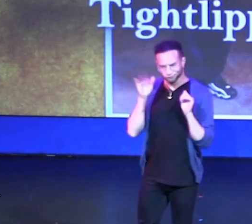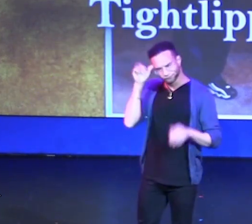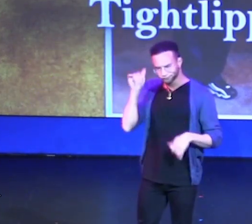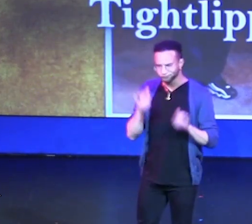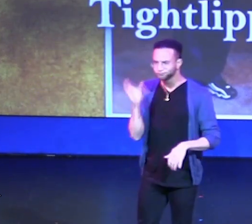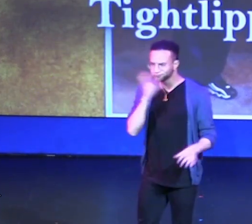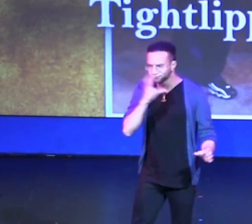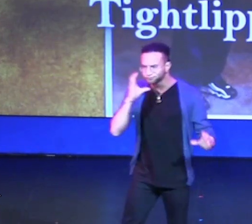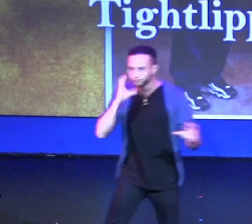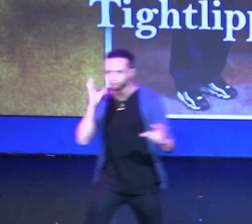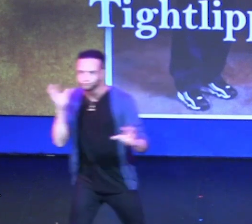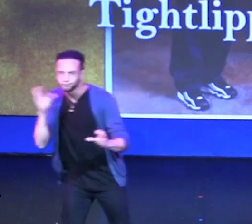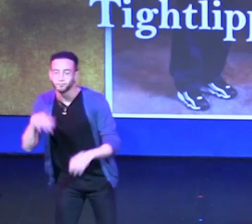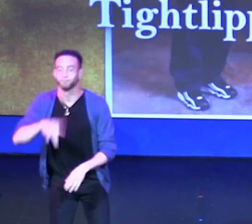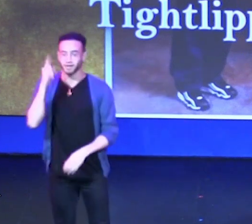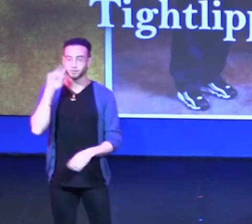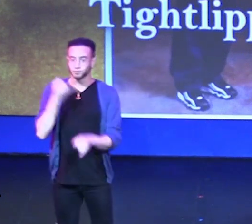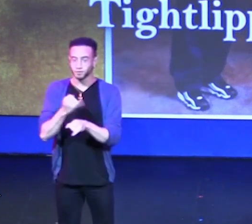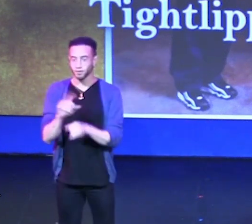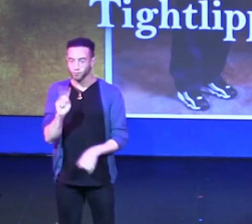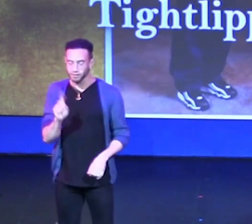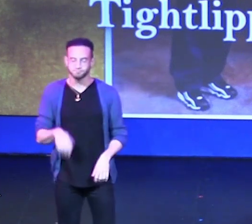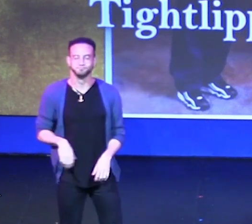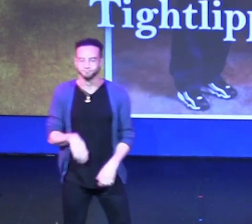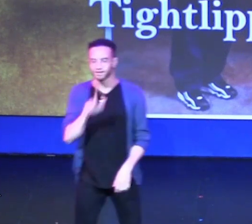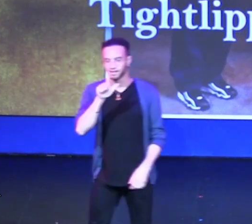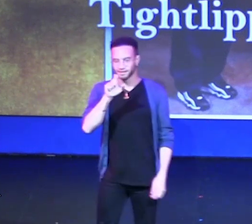to persist. She looked for other schools and she finally found the Deaf Institute,